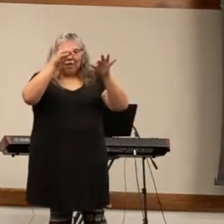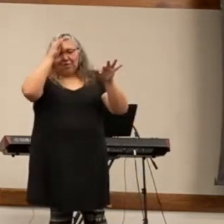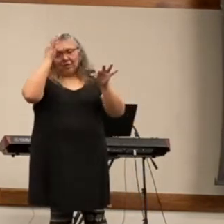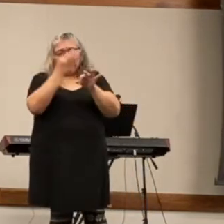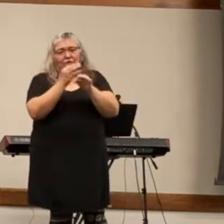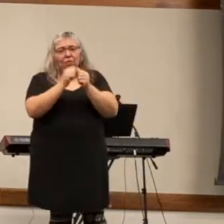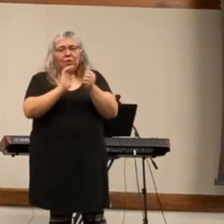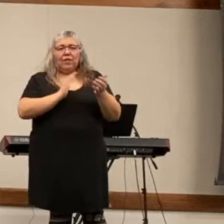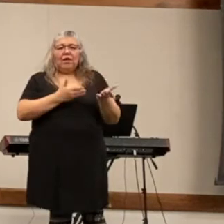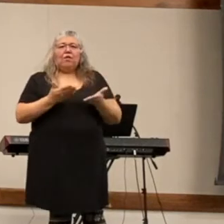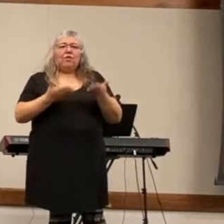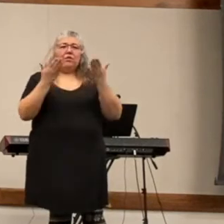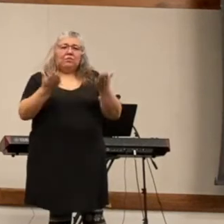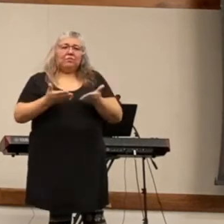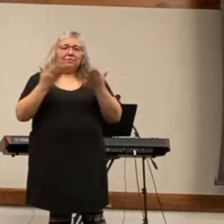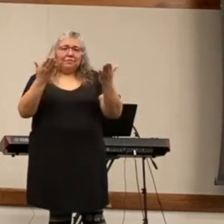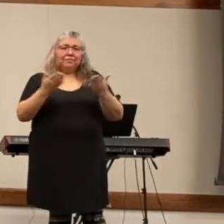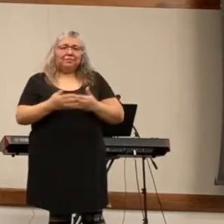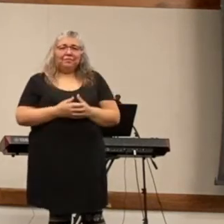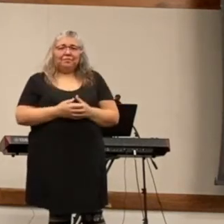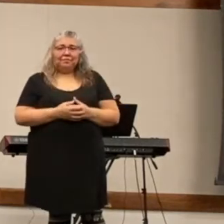in our tithing and giving.